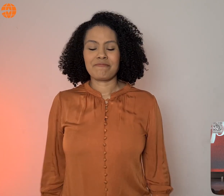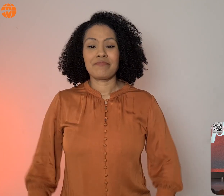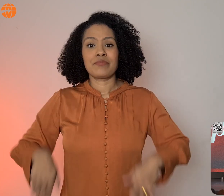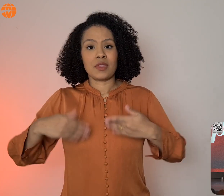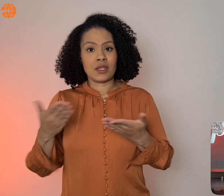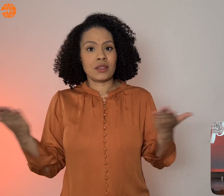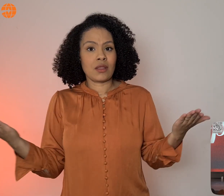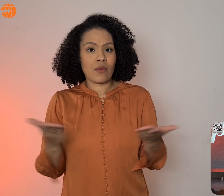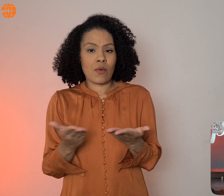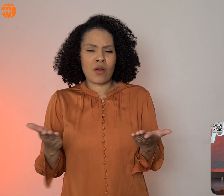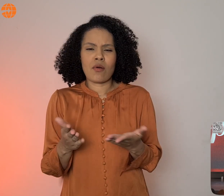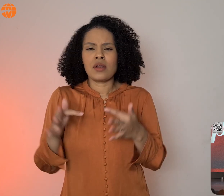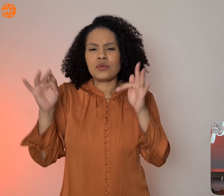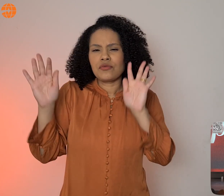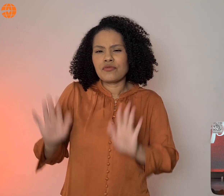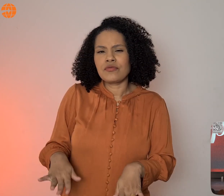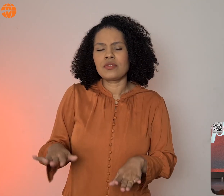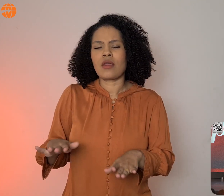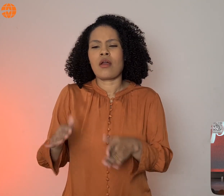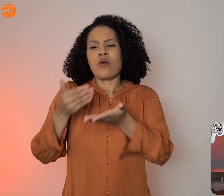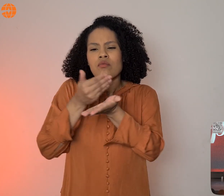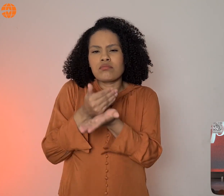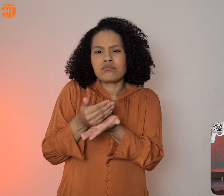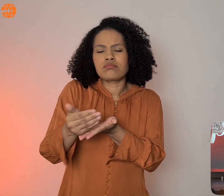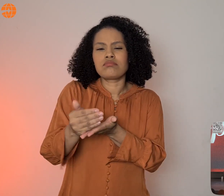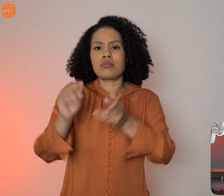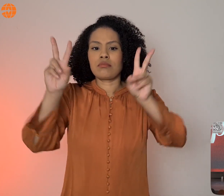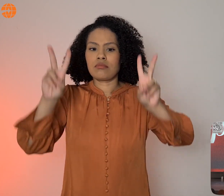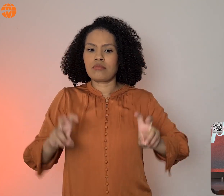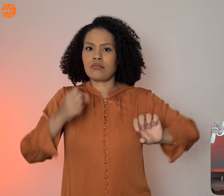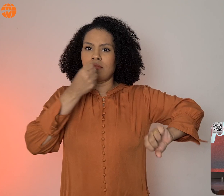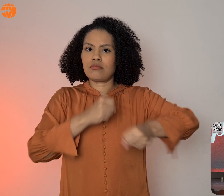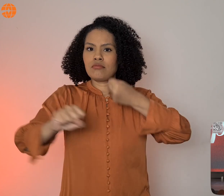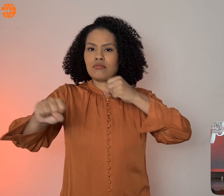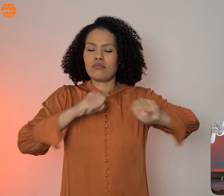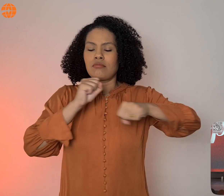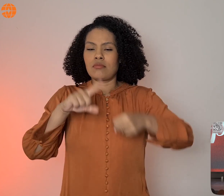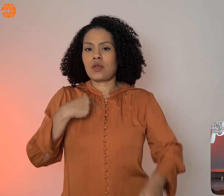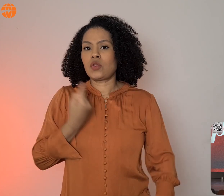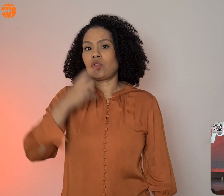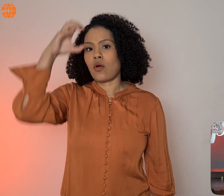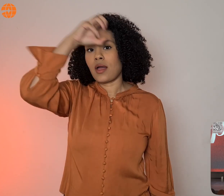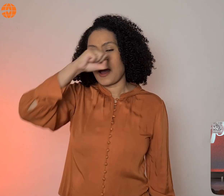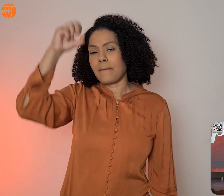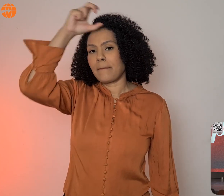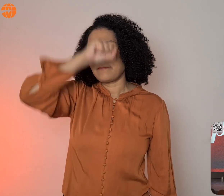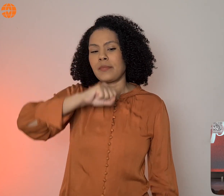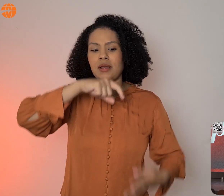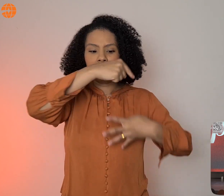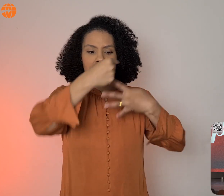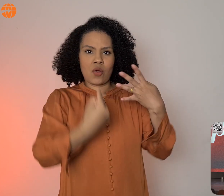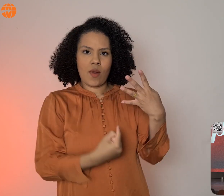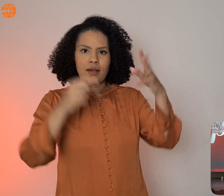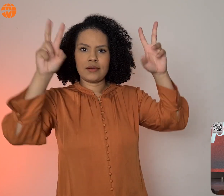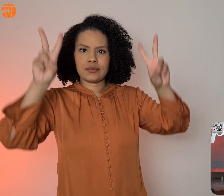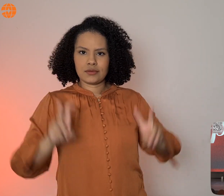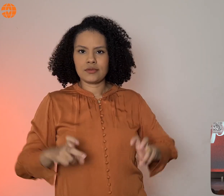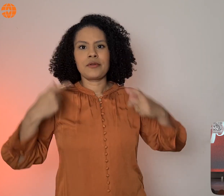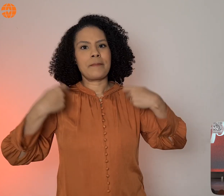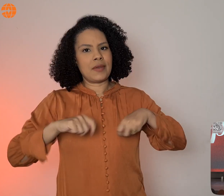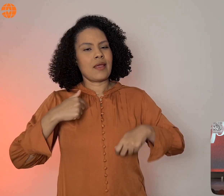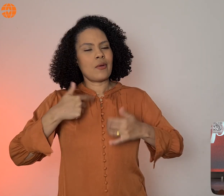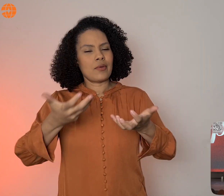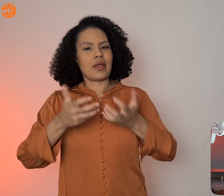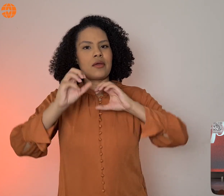4 things to remember. Então o que eu gostaria de fazer agora no final, à medida que nós lemos esse salmo, é te ensinar sobre 4 coisas. We call this in